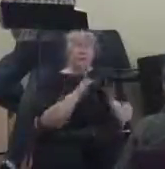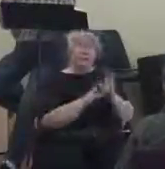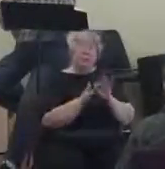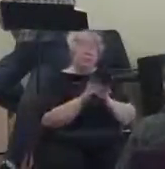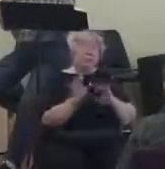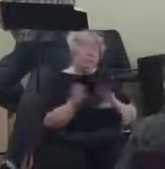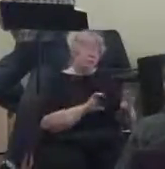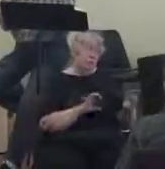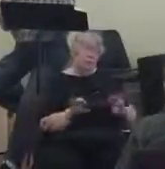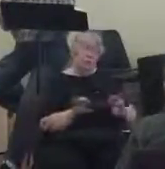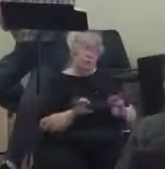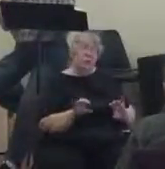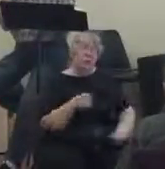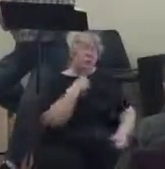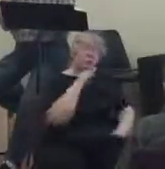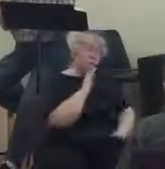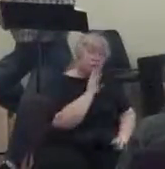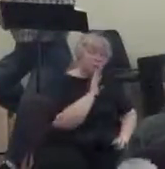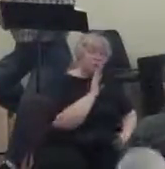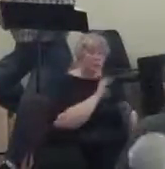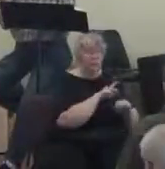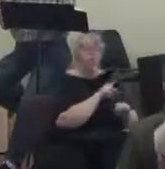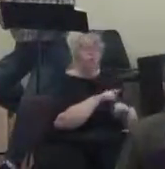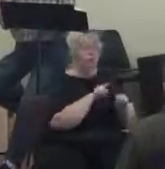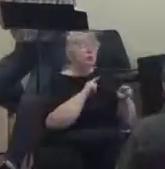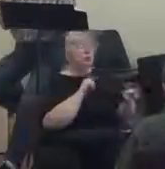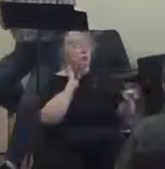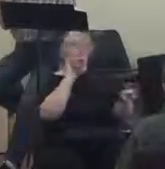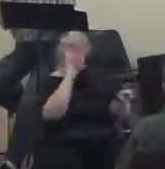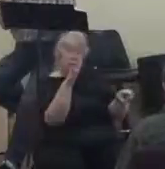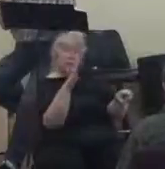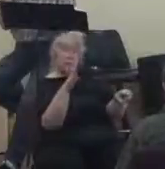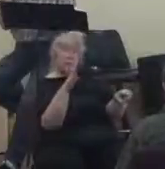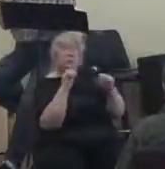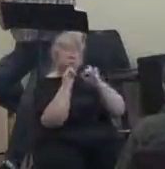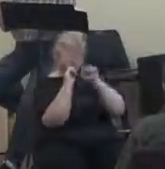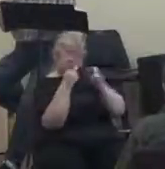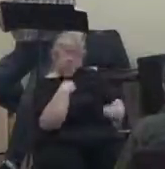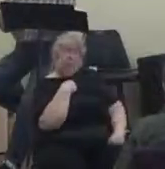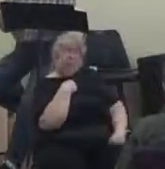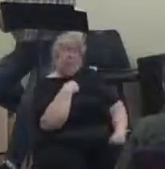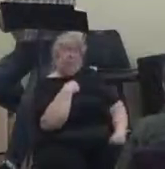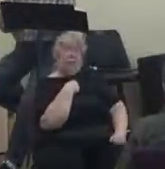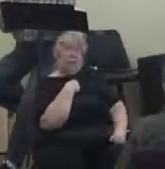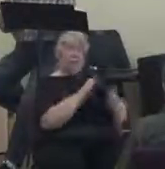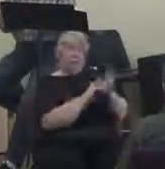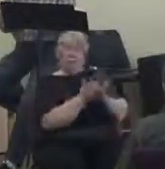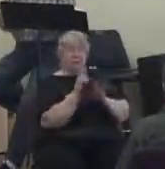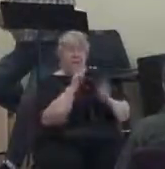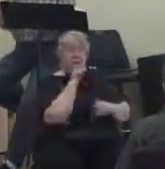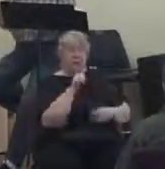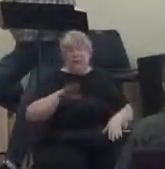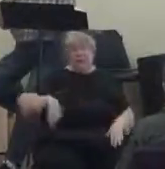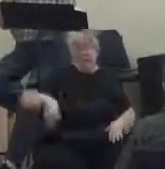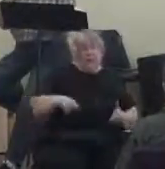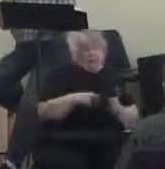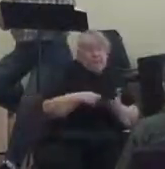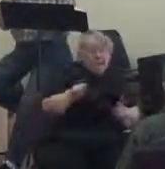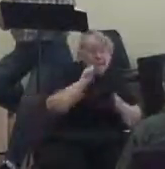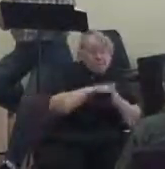Peter, you're going to deny me. He hadn't paid the price yet, but now he's meeting with Peter and